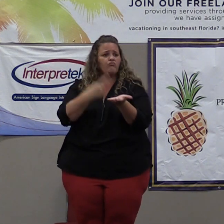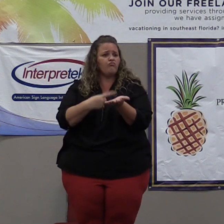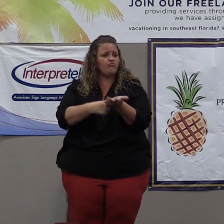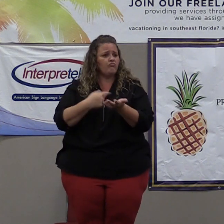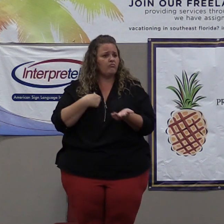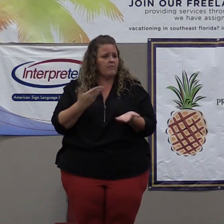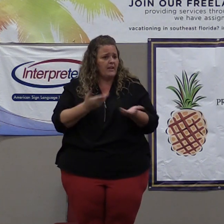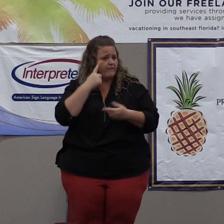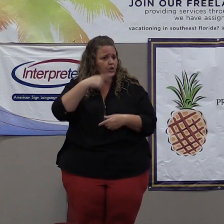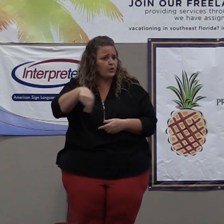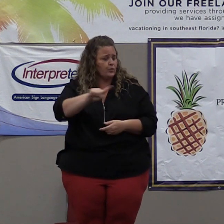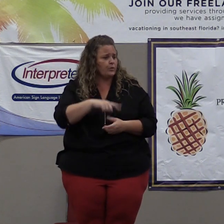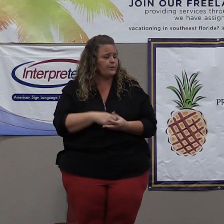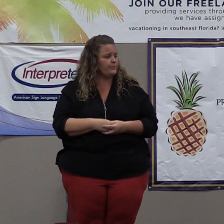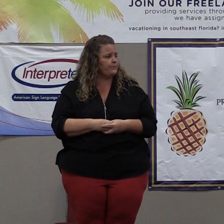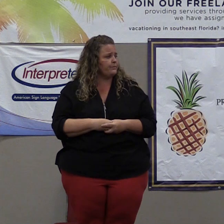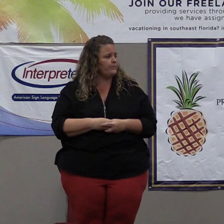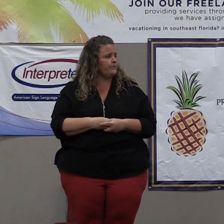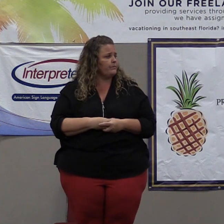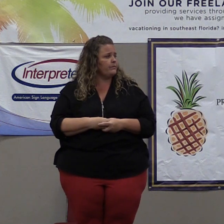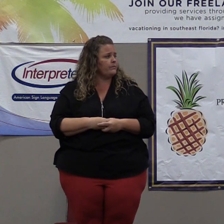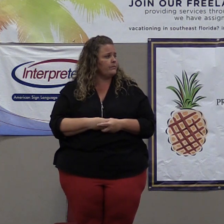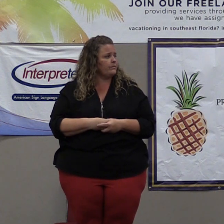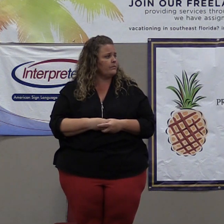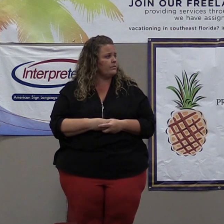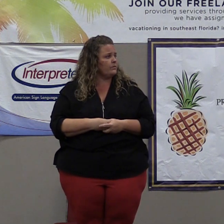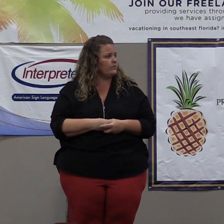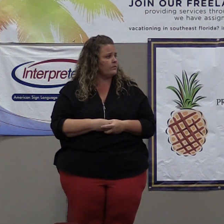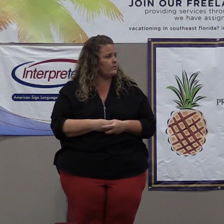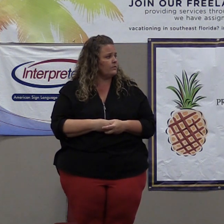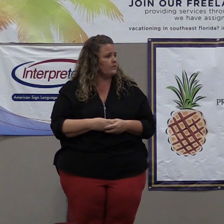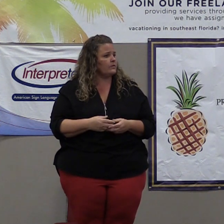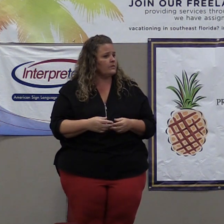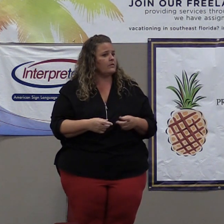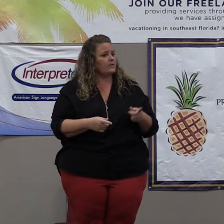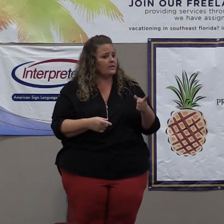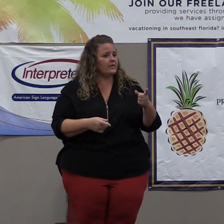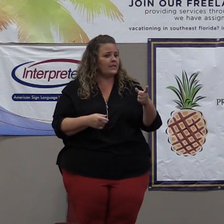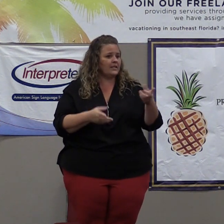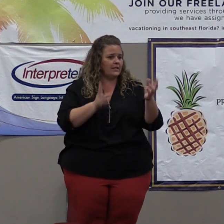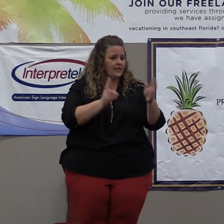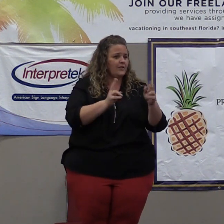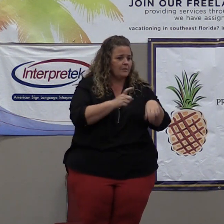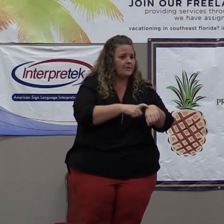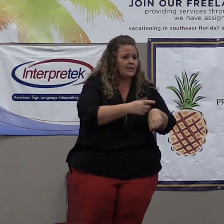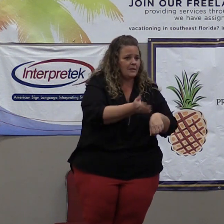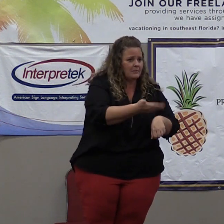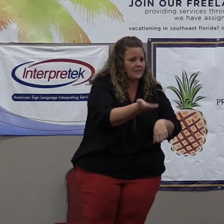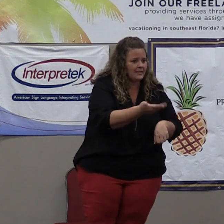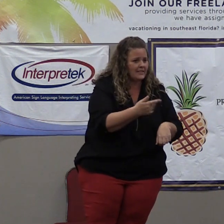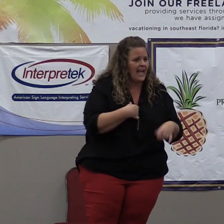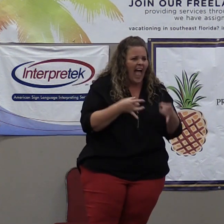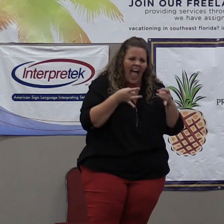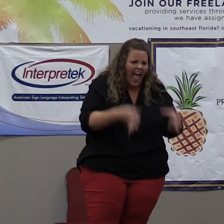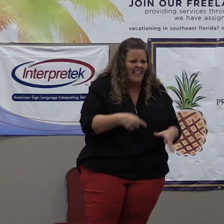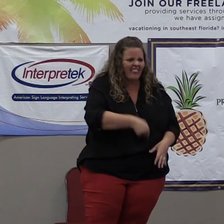here for you. I will get the, yeah, okay. You do